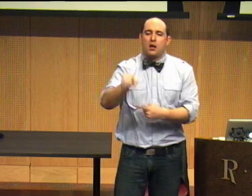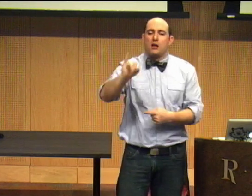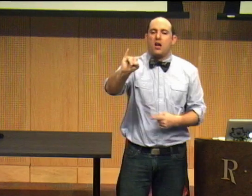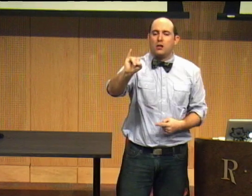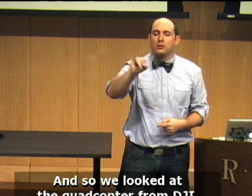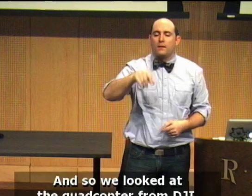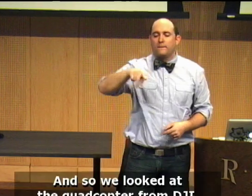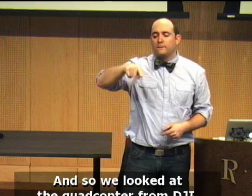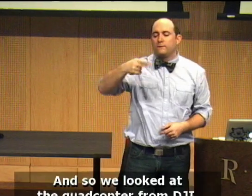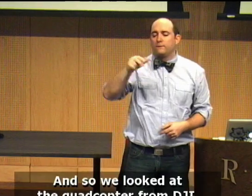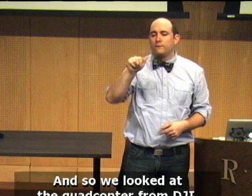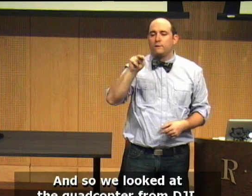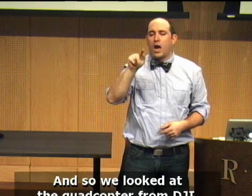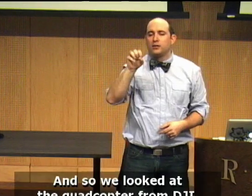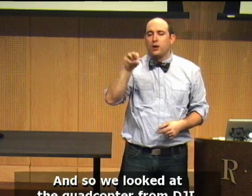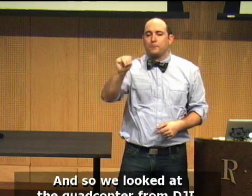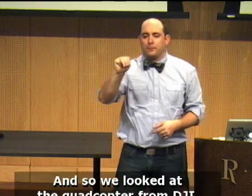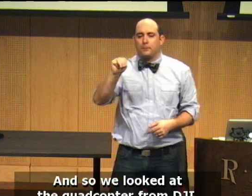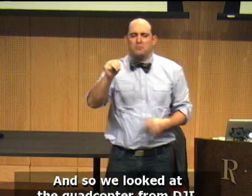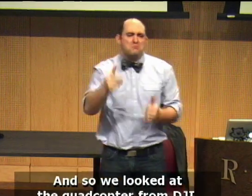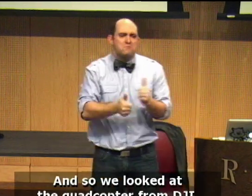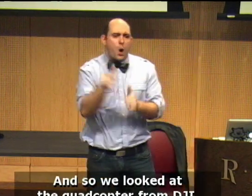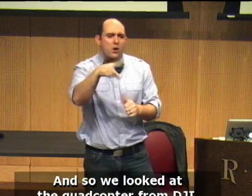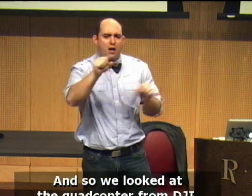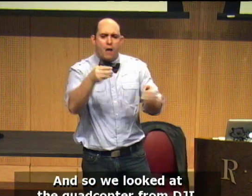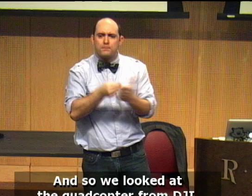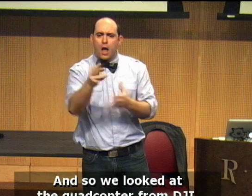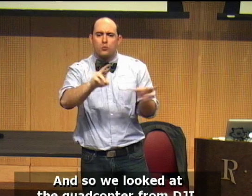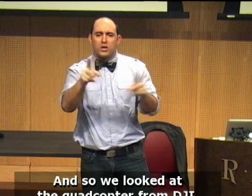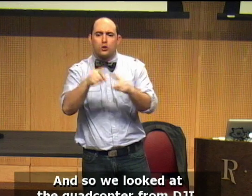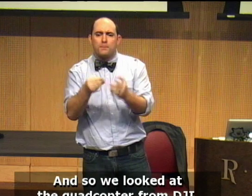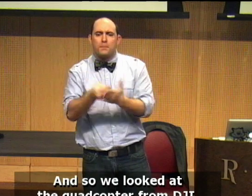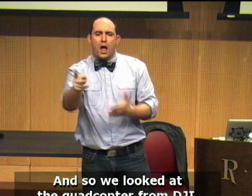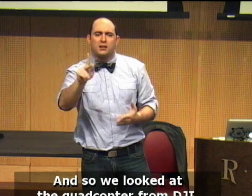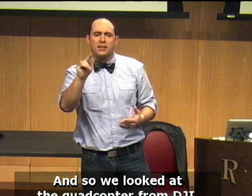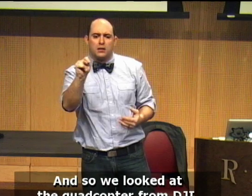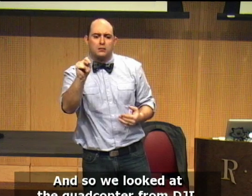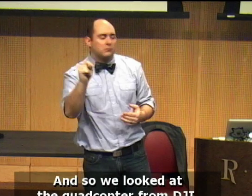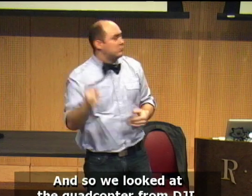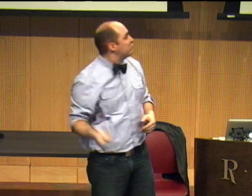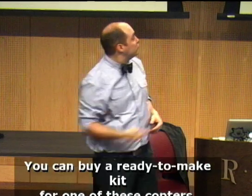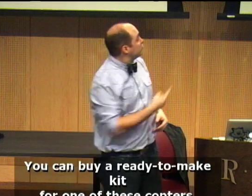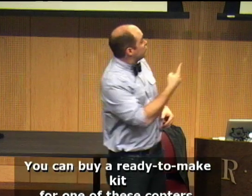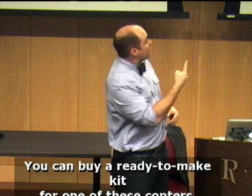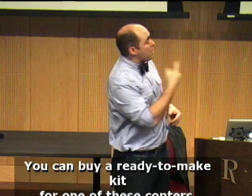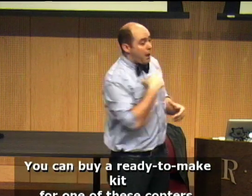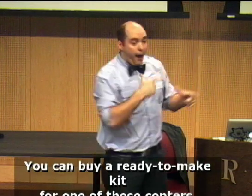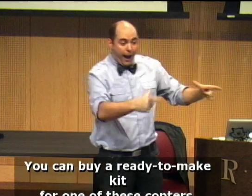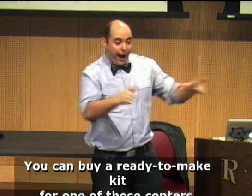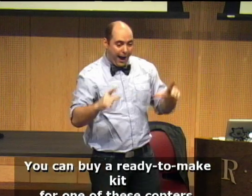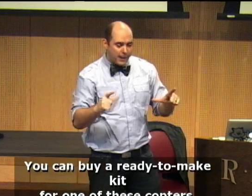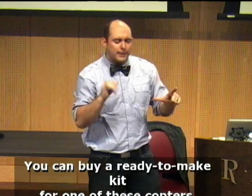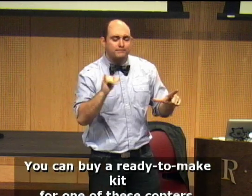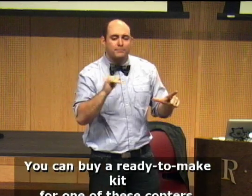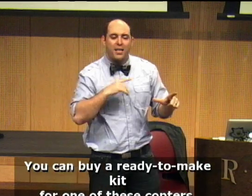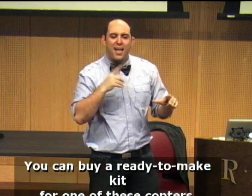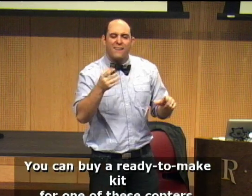And so we looked at the quadcopter from DJI. You can buy a ready-to-made kit for one of